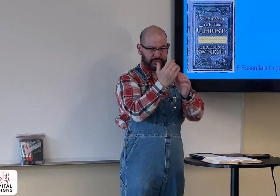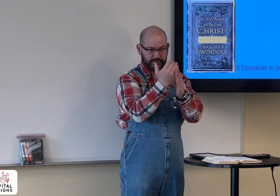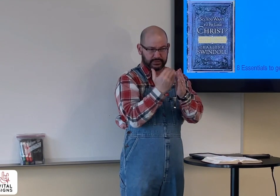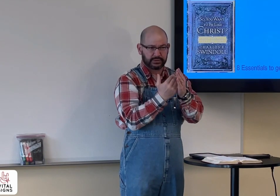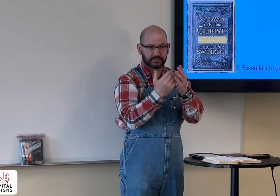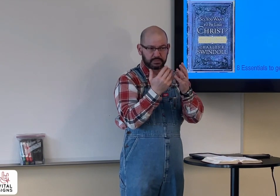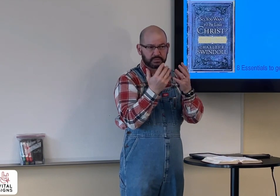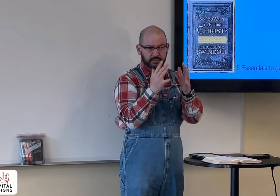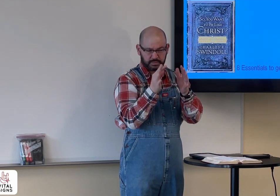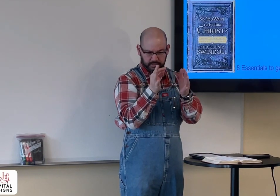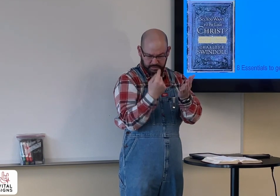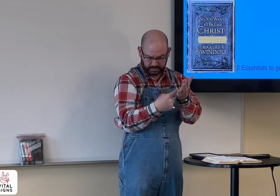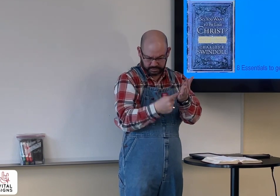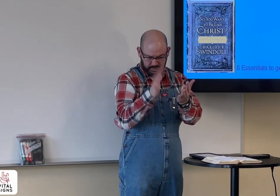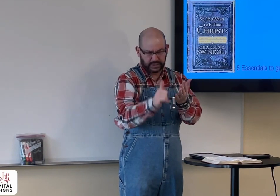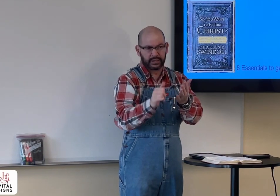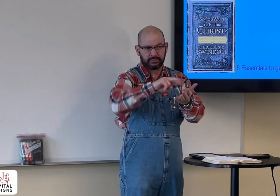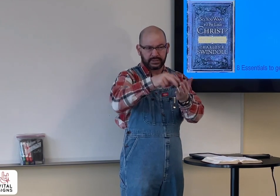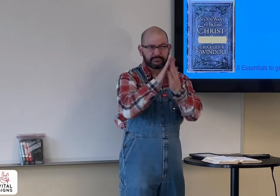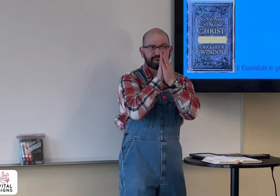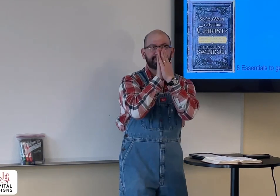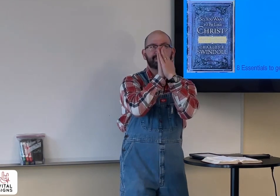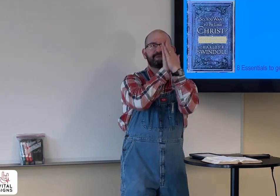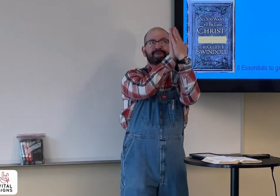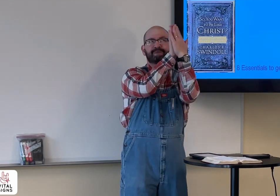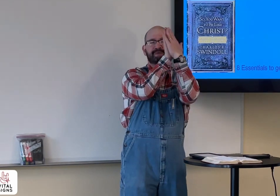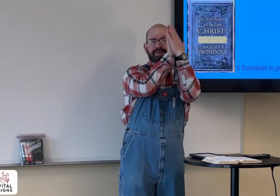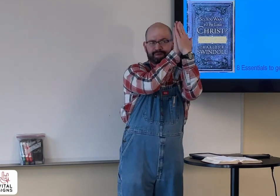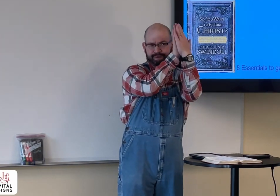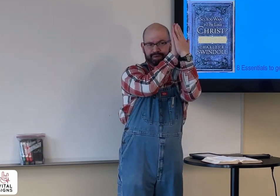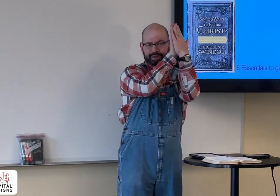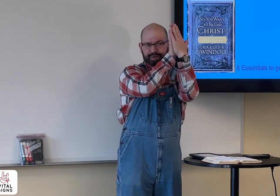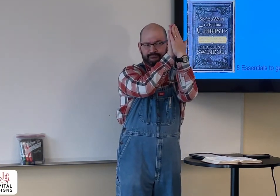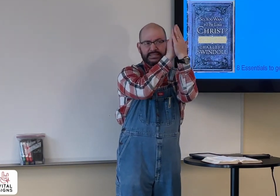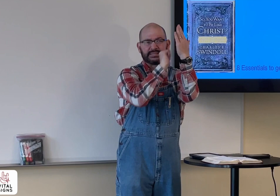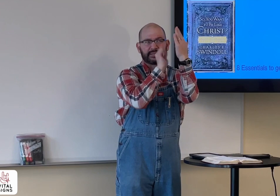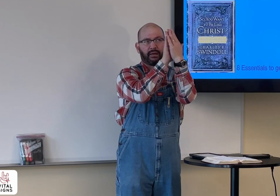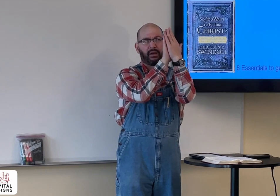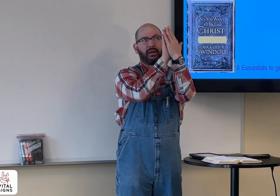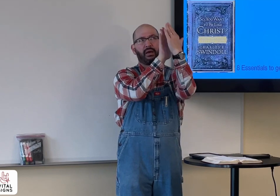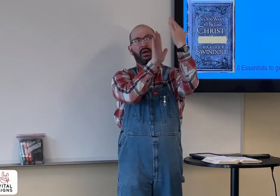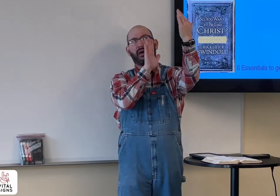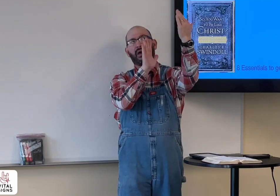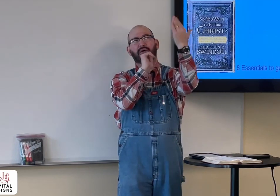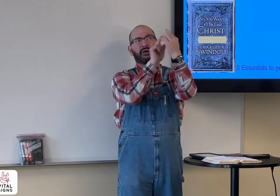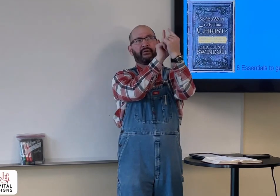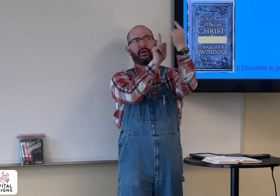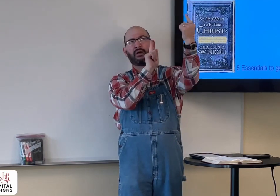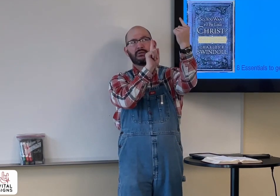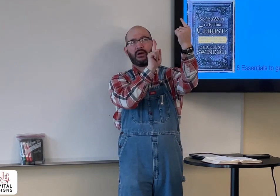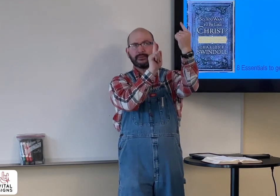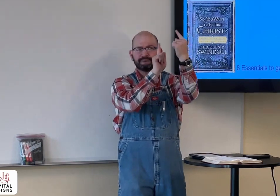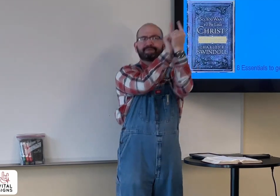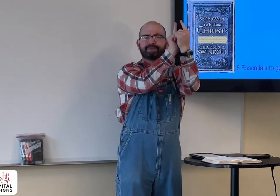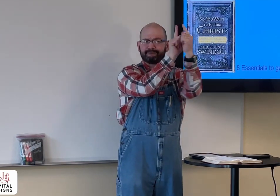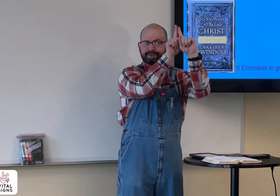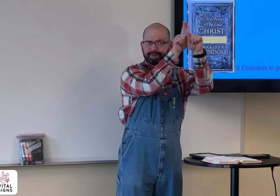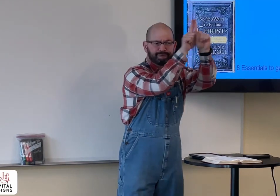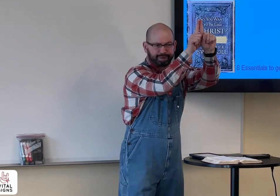intimacy. Yeah, we're talking about that. Our close relationship with God. Not distant, but really